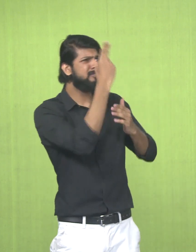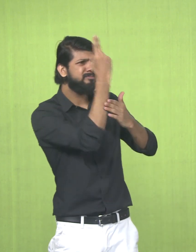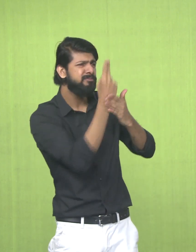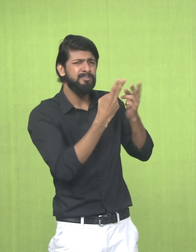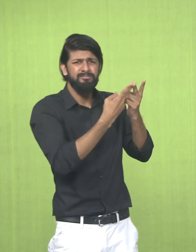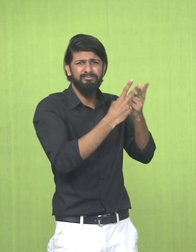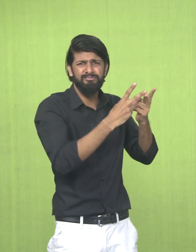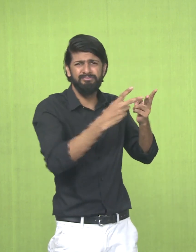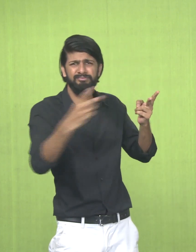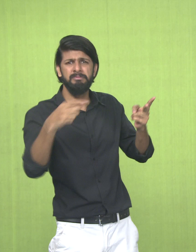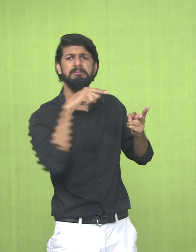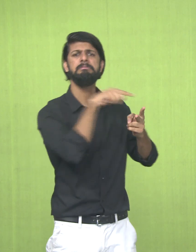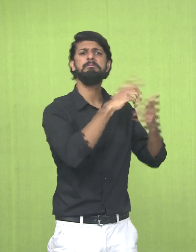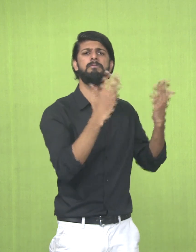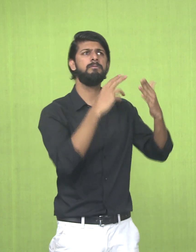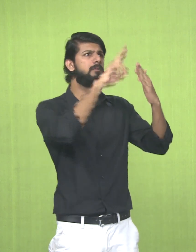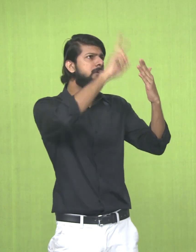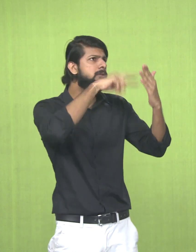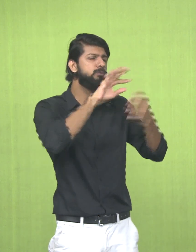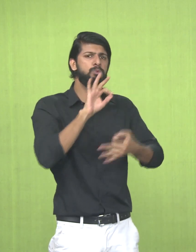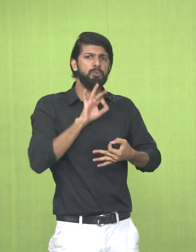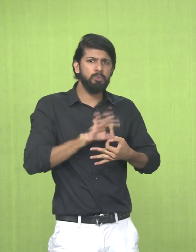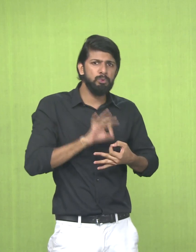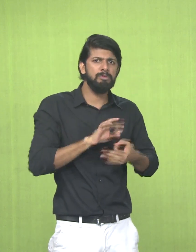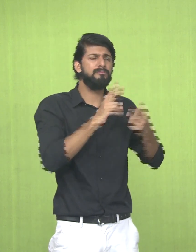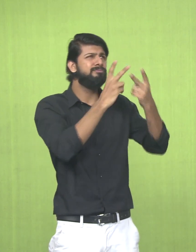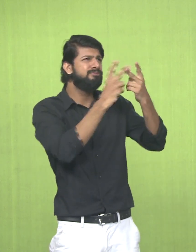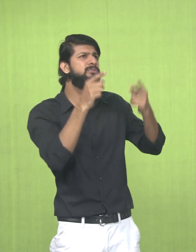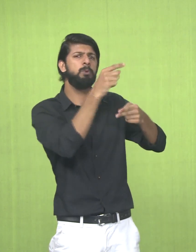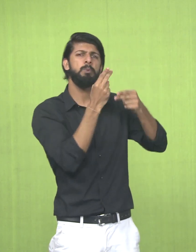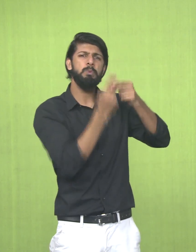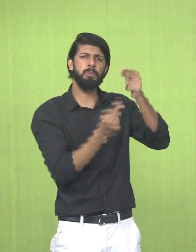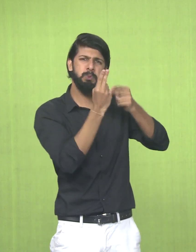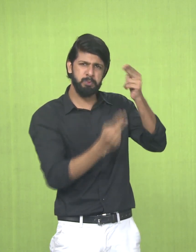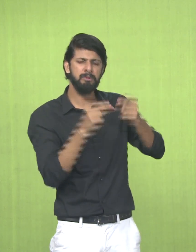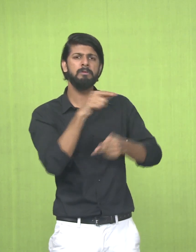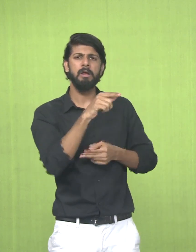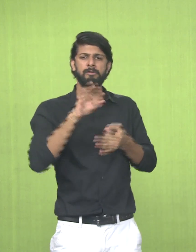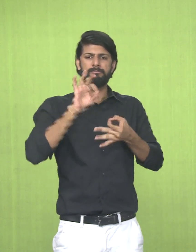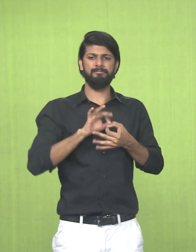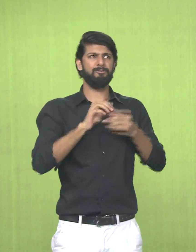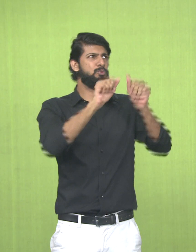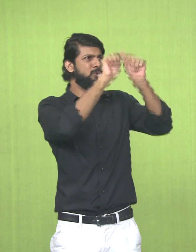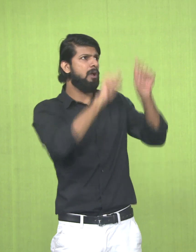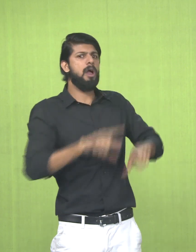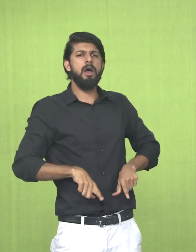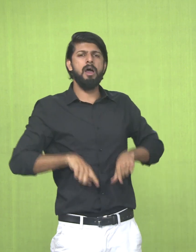inside the caves. The art all depict scenes from Lord Buddha's